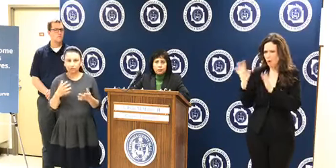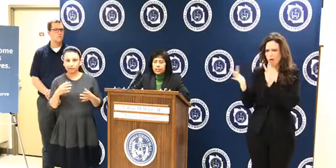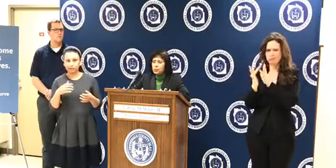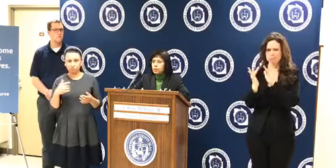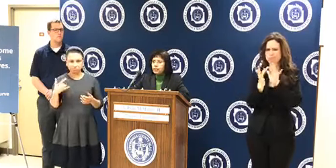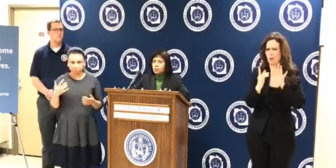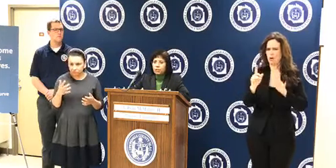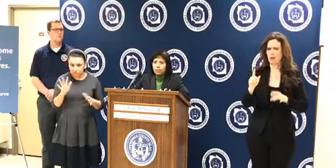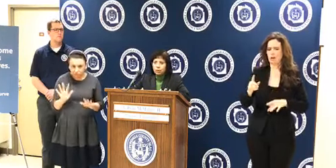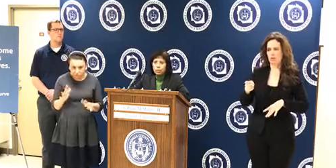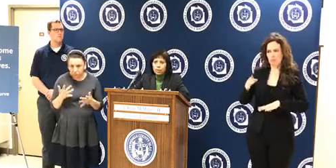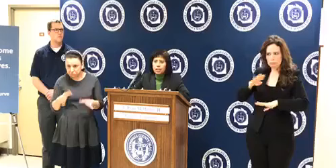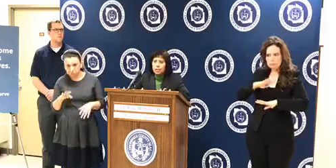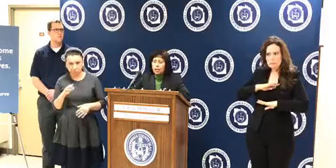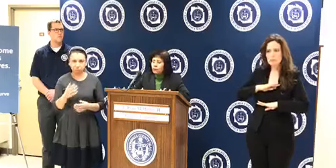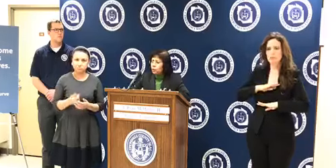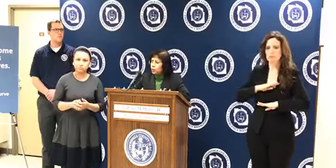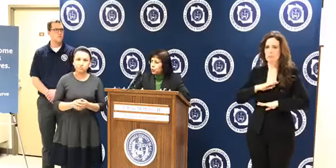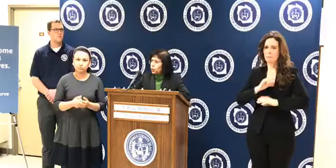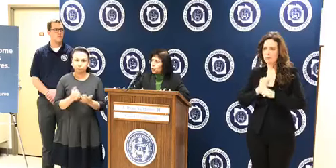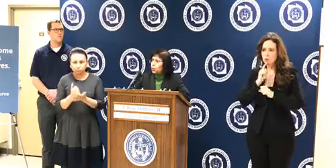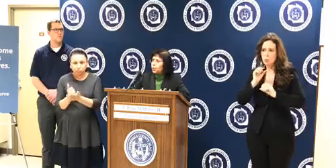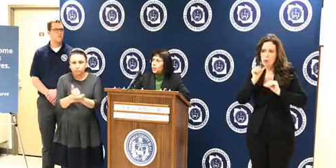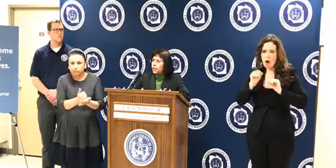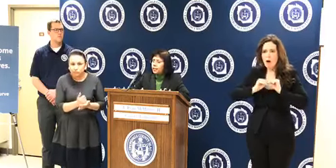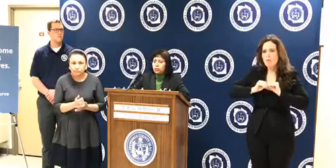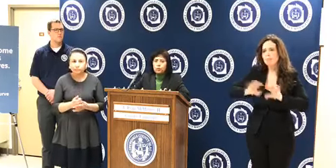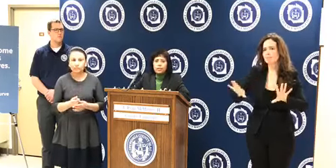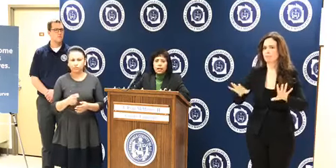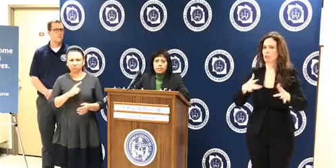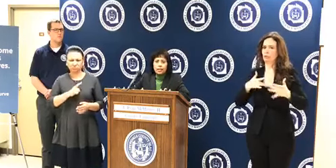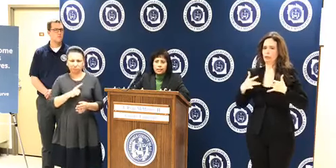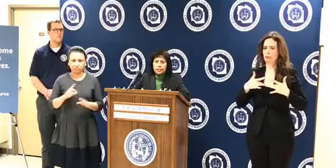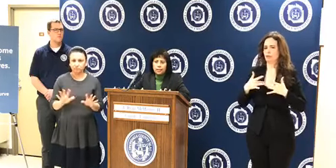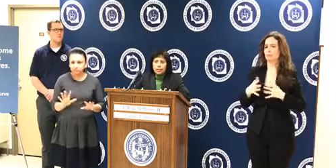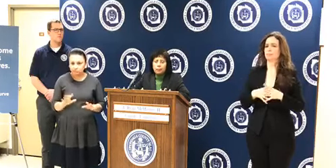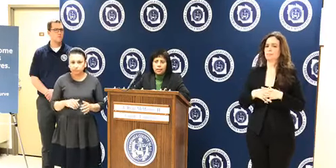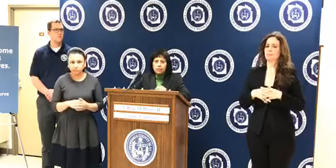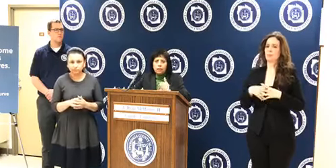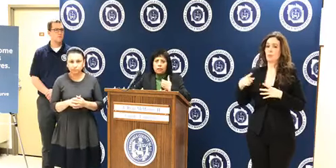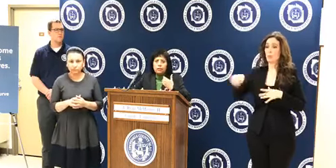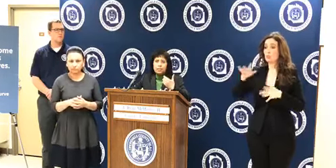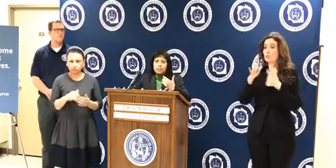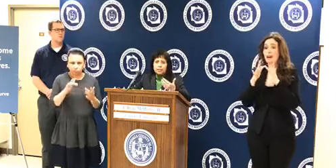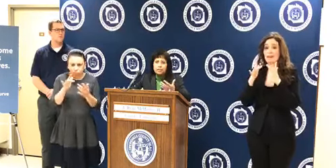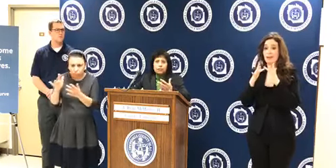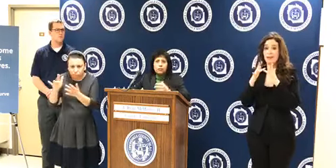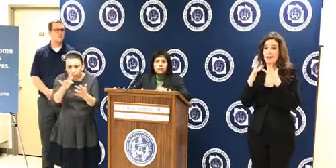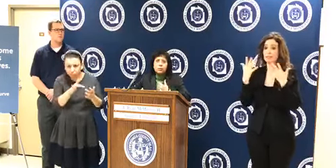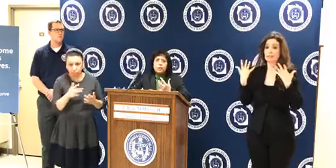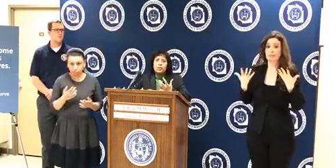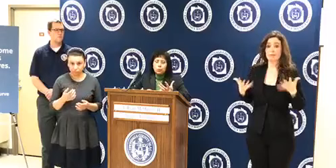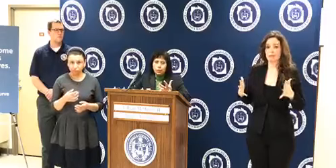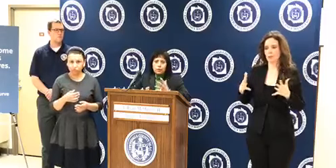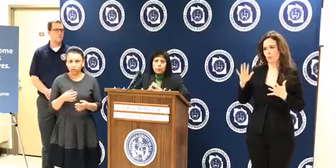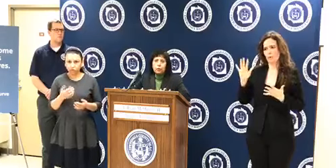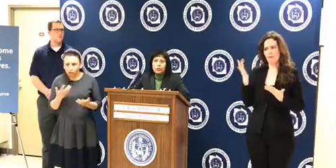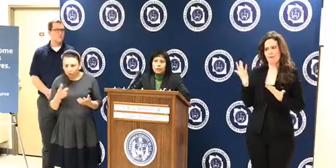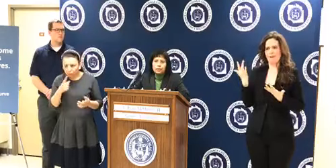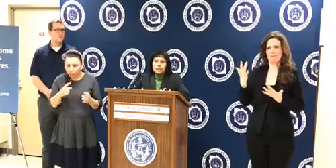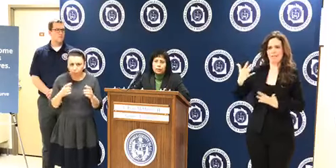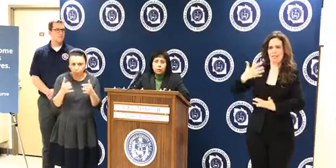That's something I would like to reassure those who we think should be contacted based on the interview with